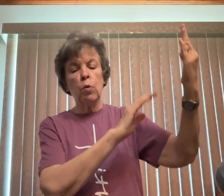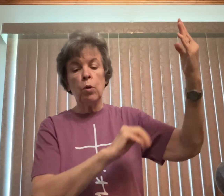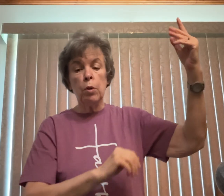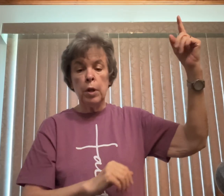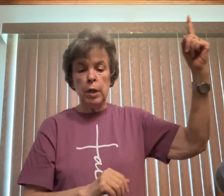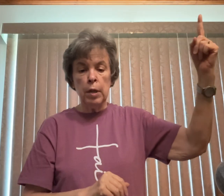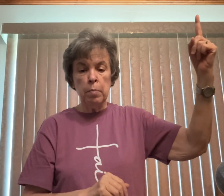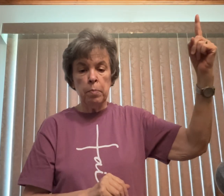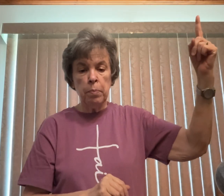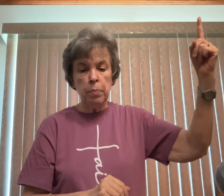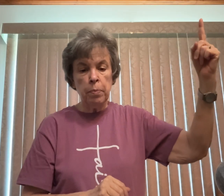before him.